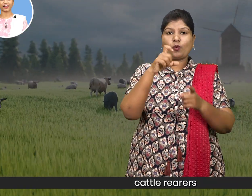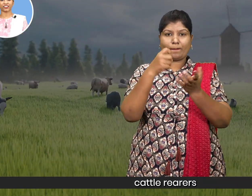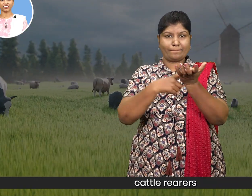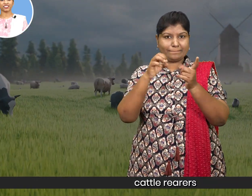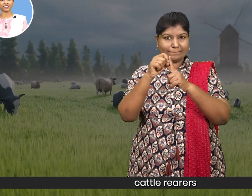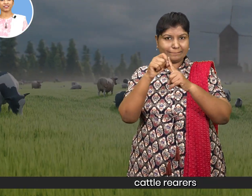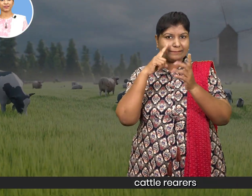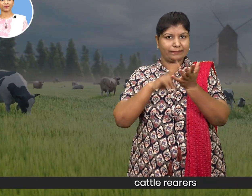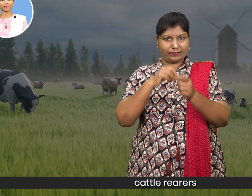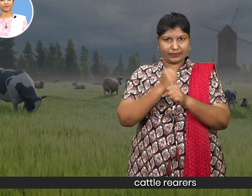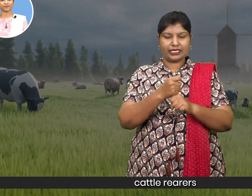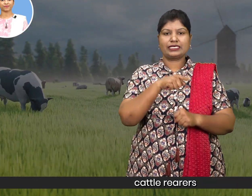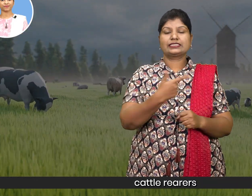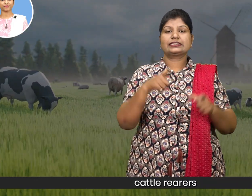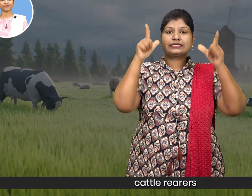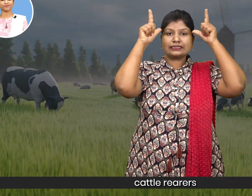cattle rearers